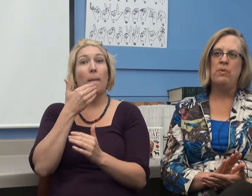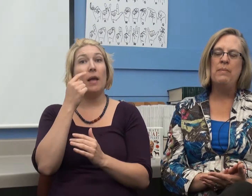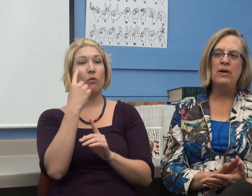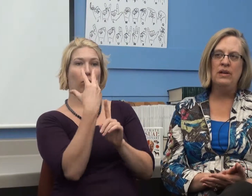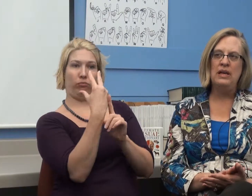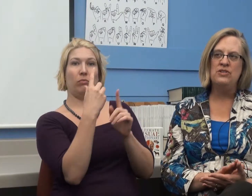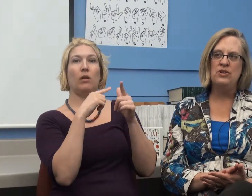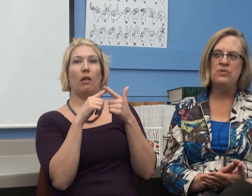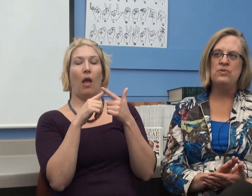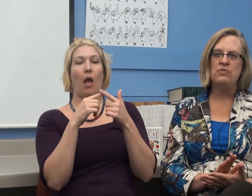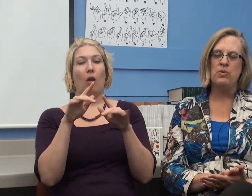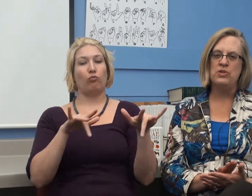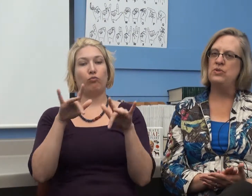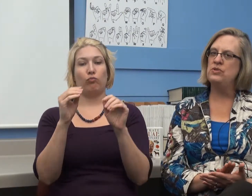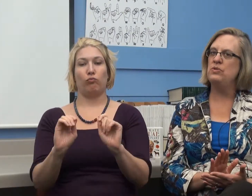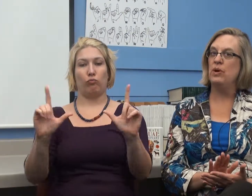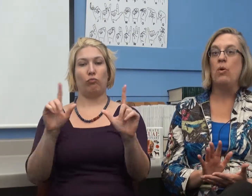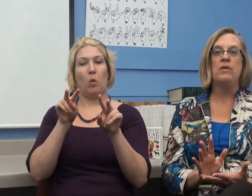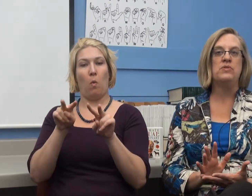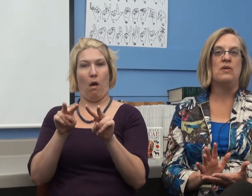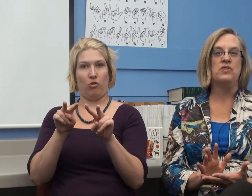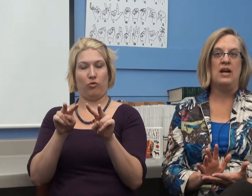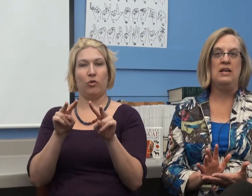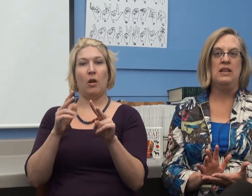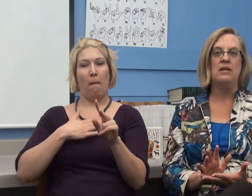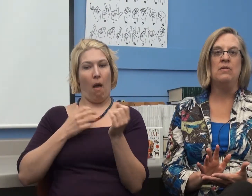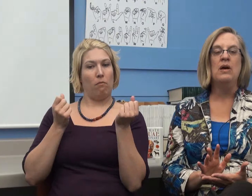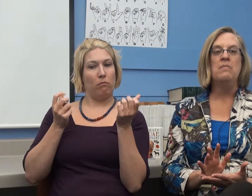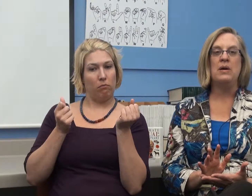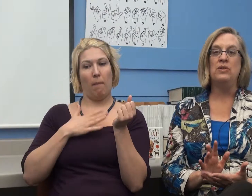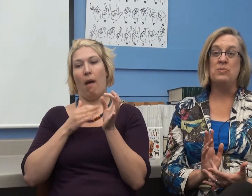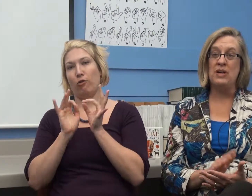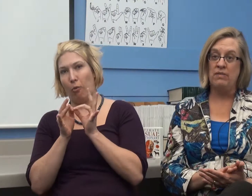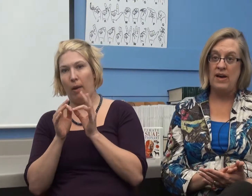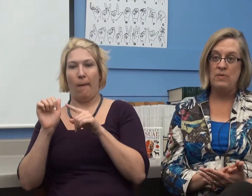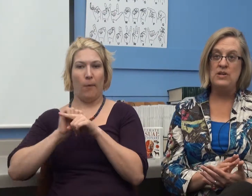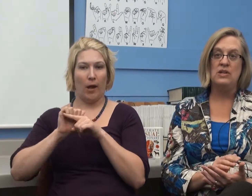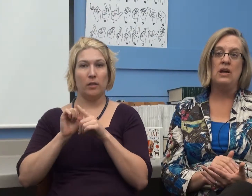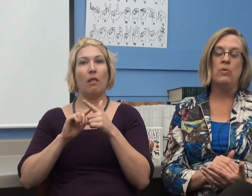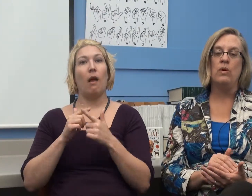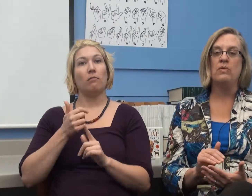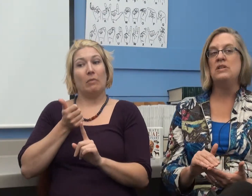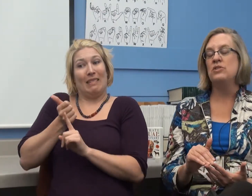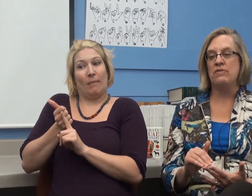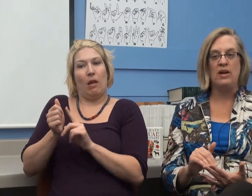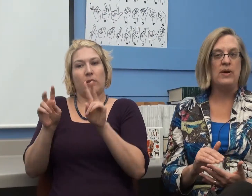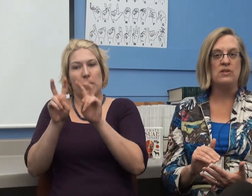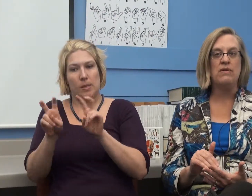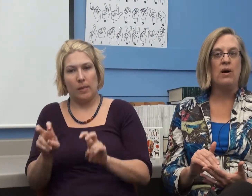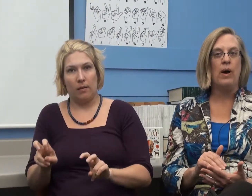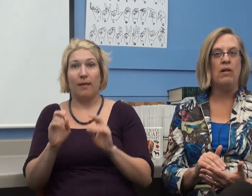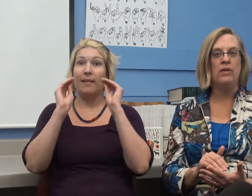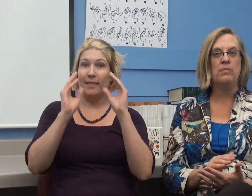So primarily it's used for students to record themselves signing and then be able to do some self-evaluation or teacher